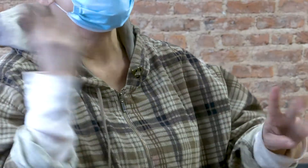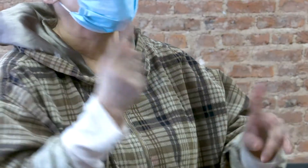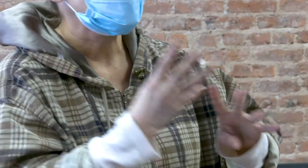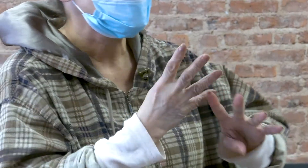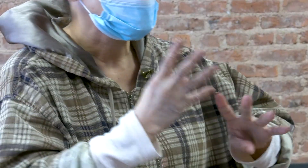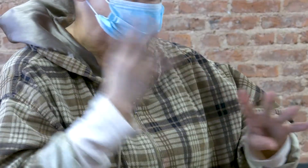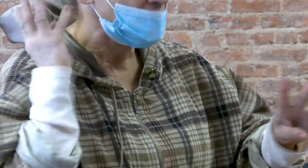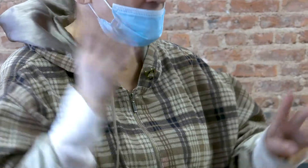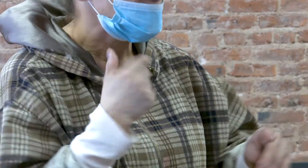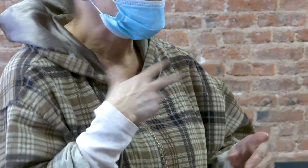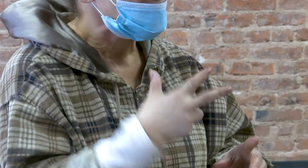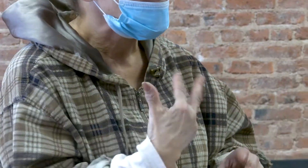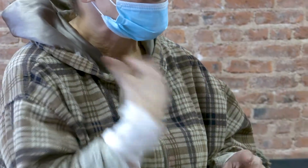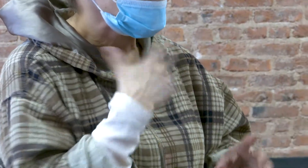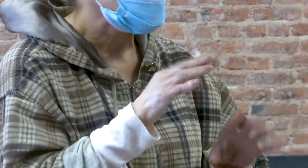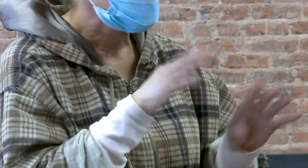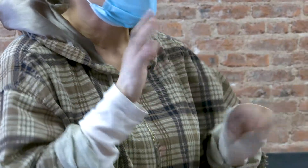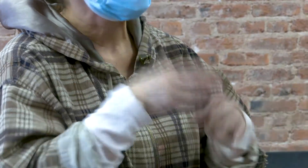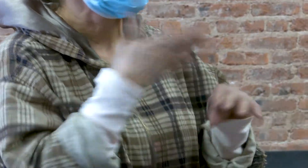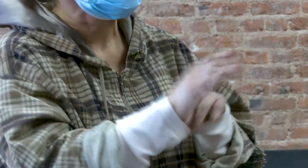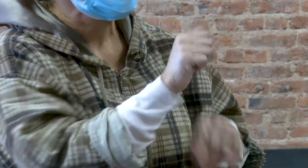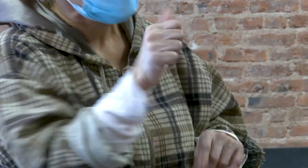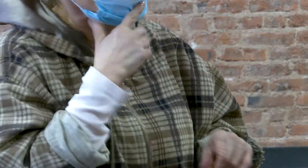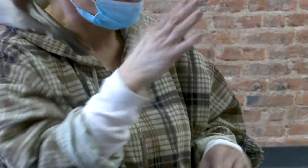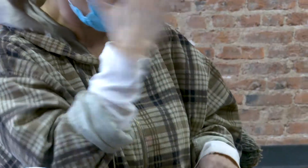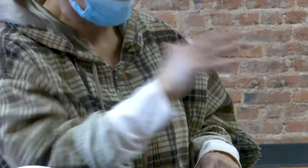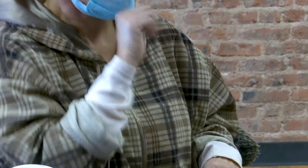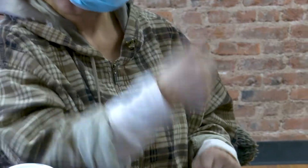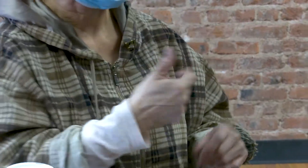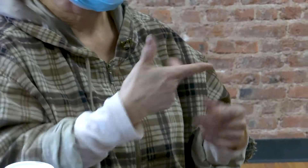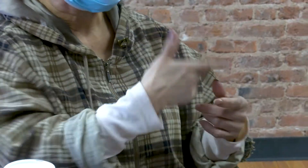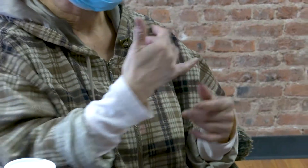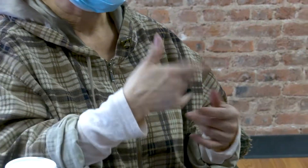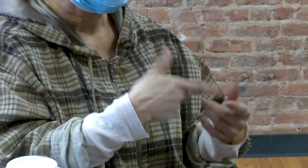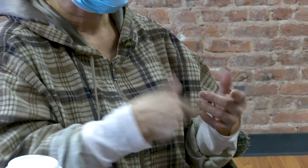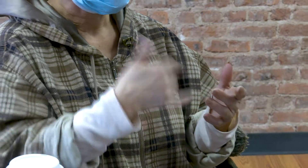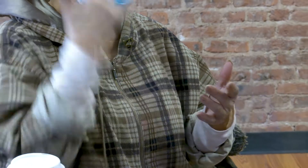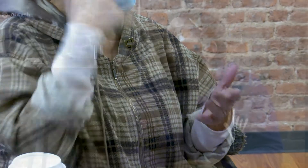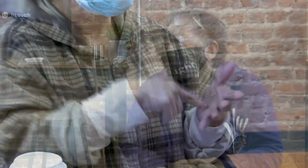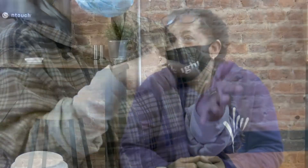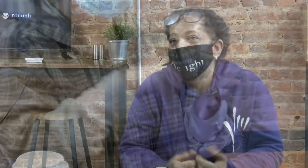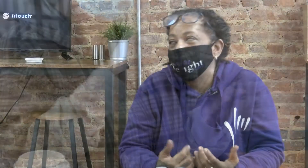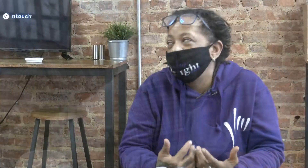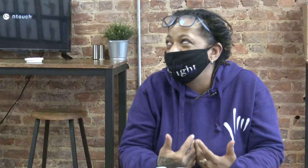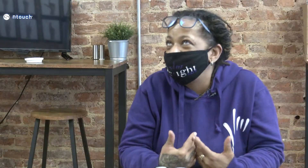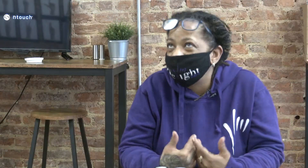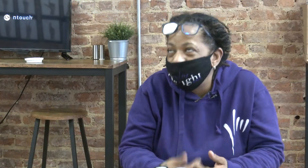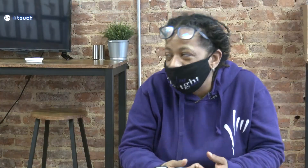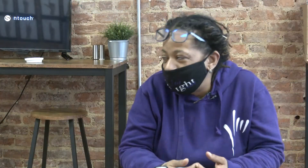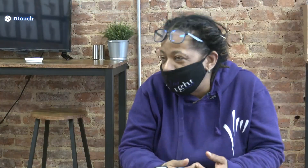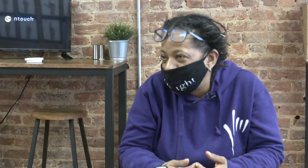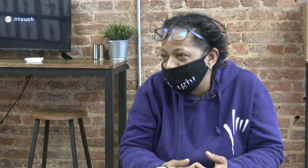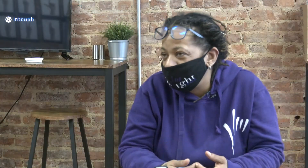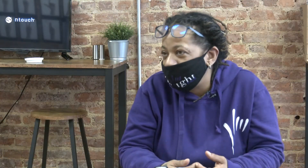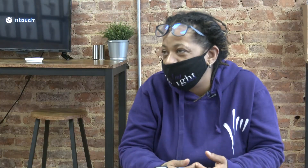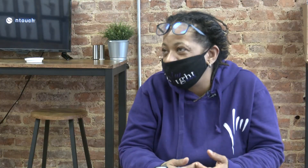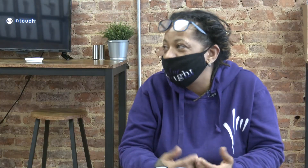that I want for the Deaf community. COVID is preventing you know a lot of the customers from actually coming out. Rent is very hard to do.